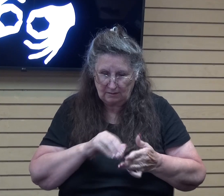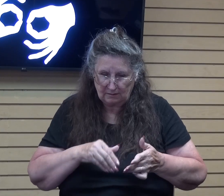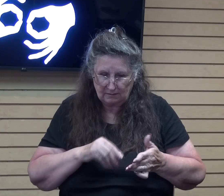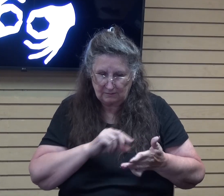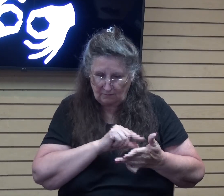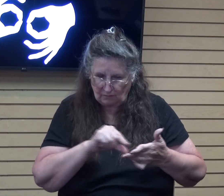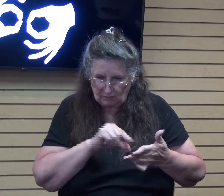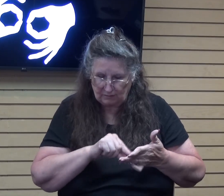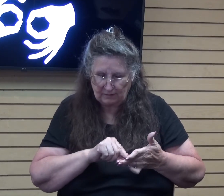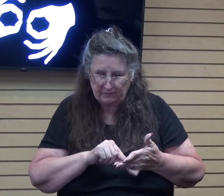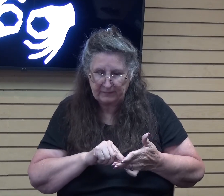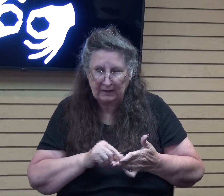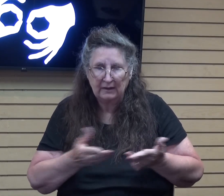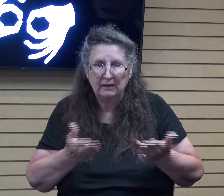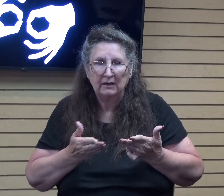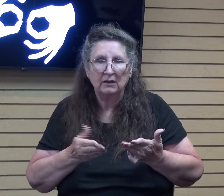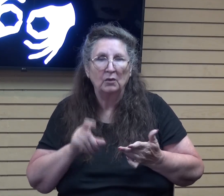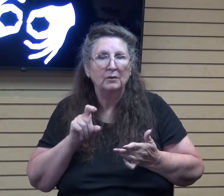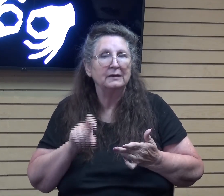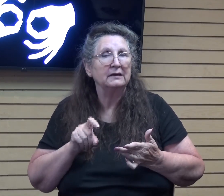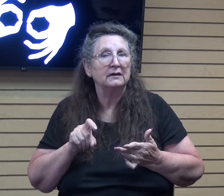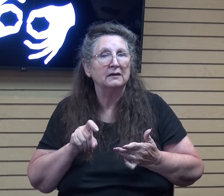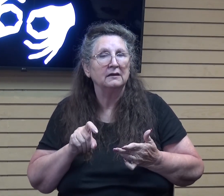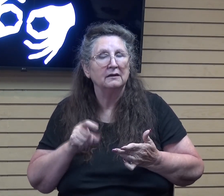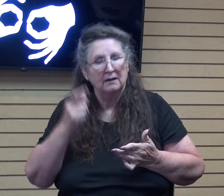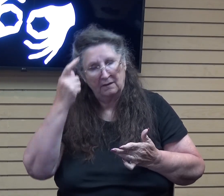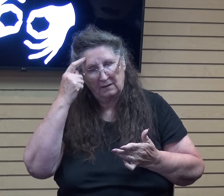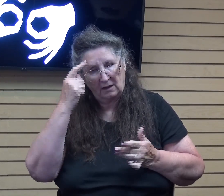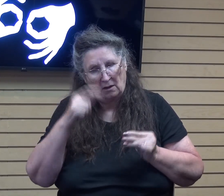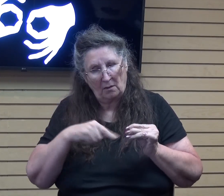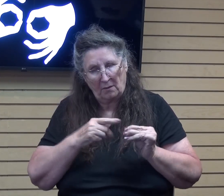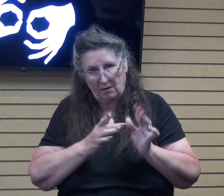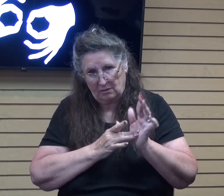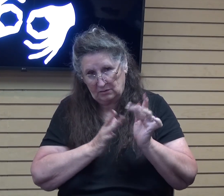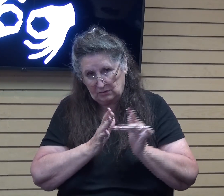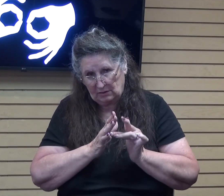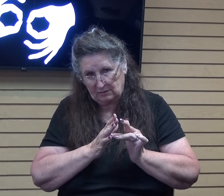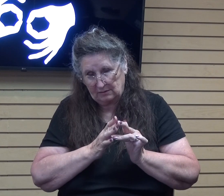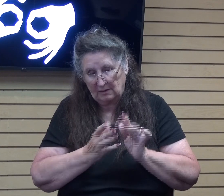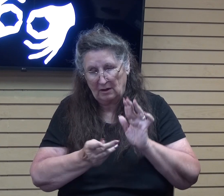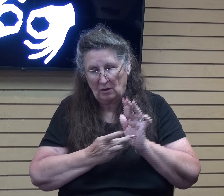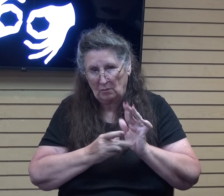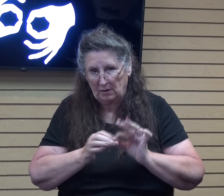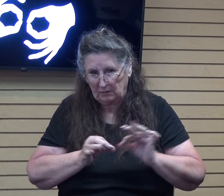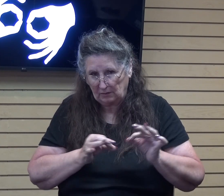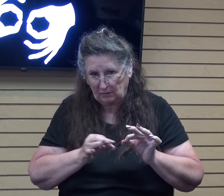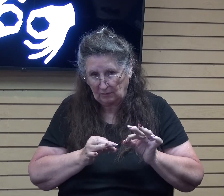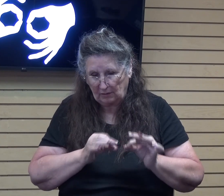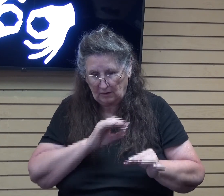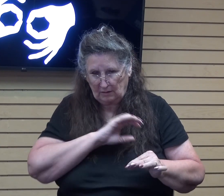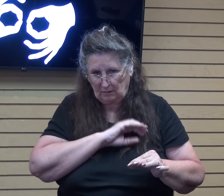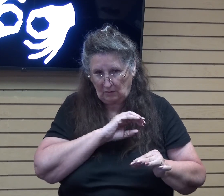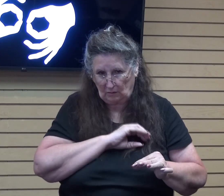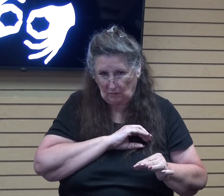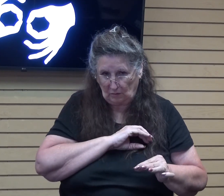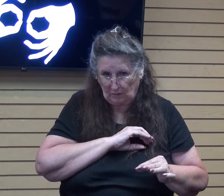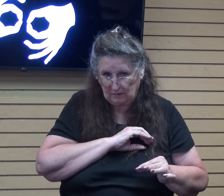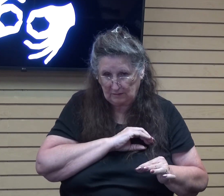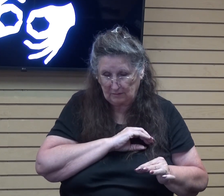So here we're going to need to think of Jesus as Paul describes the characteristics that you as